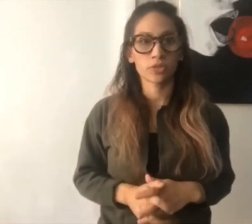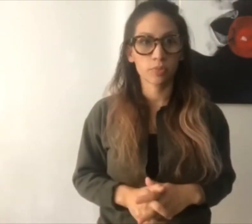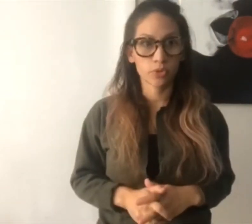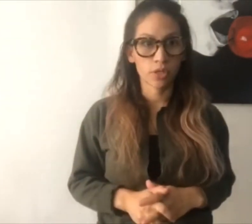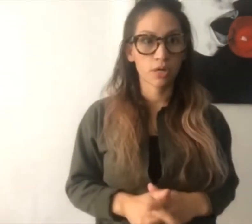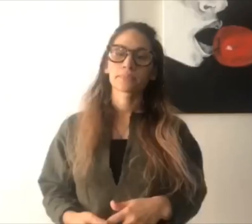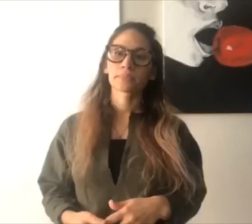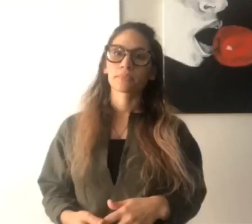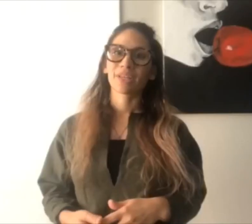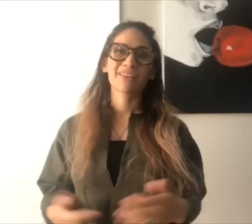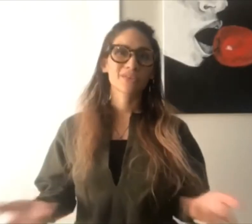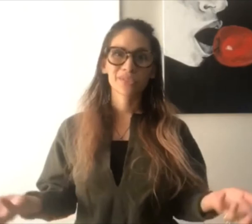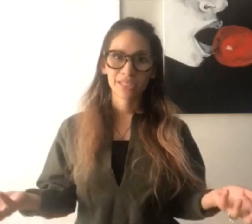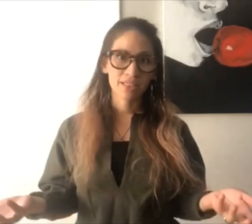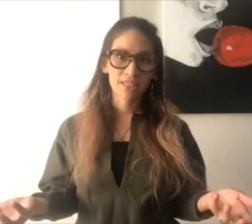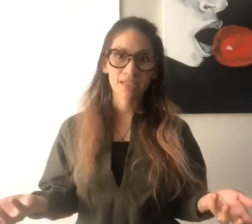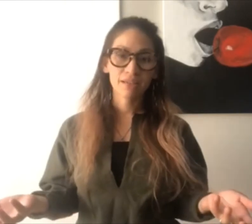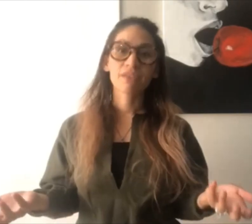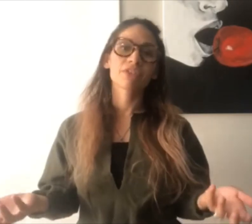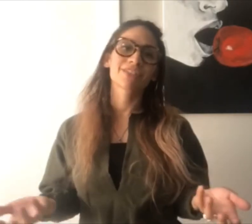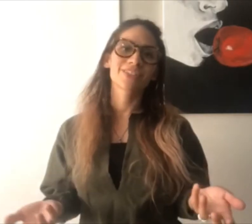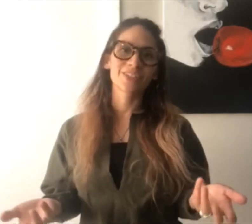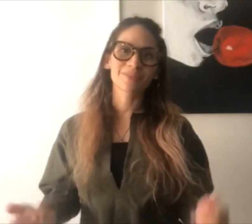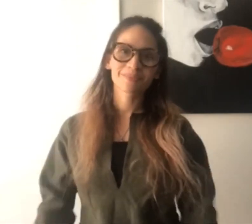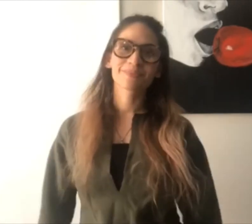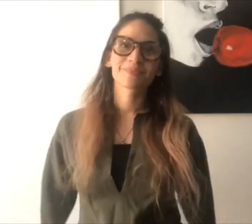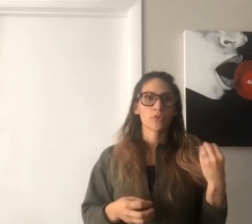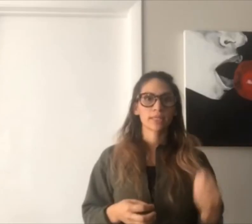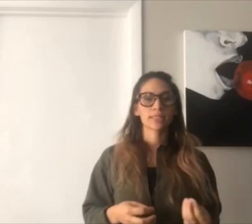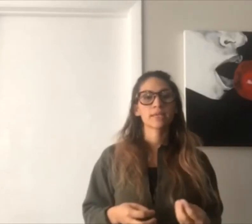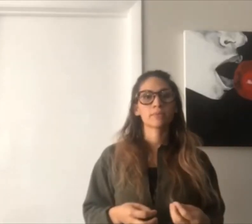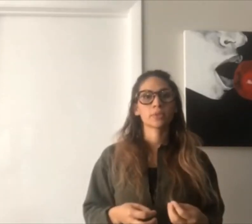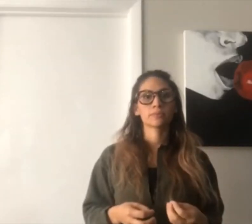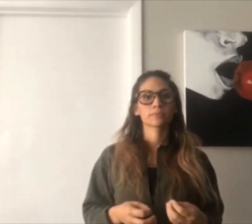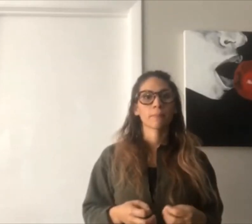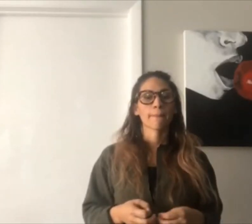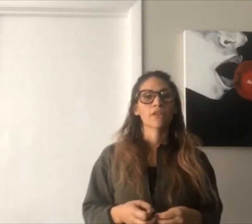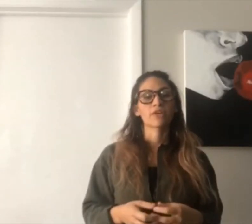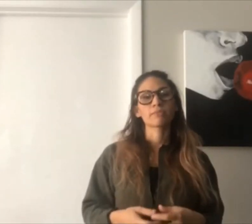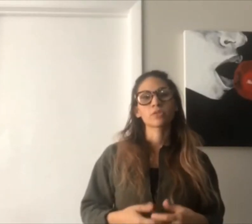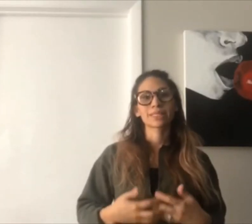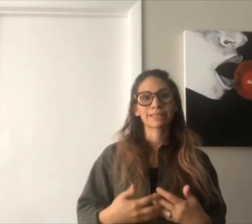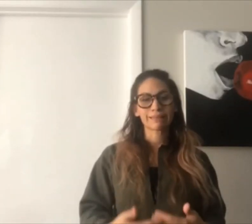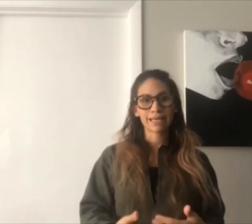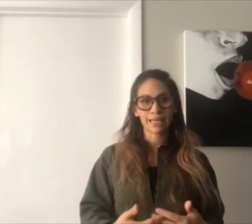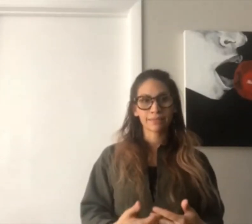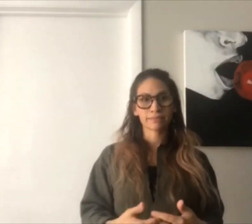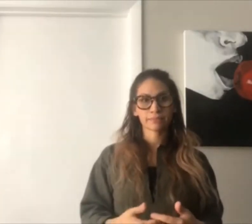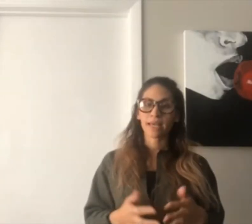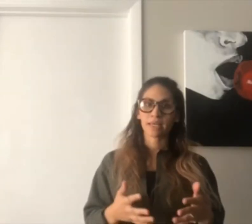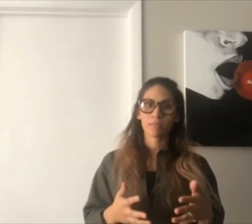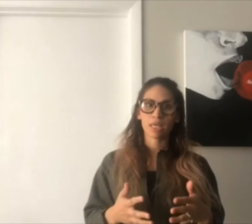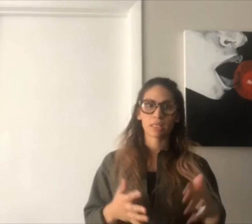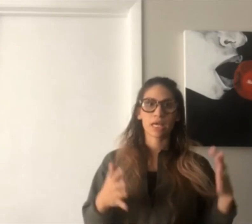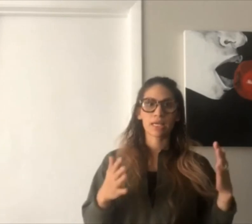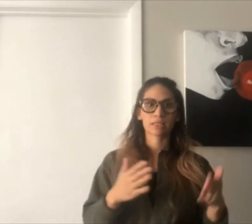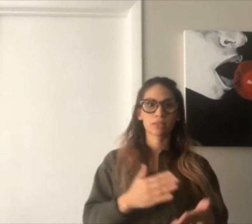principles are. And they're really easy and fun to learn. For example, if I'm using line, I can make lines